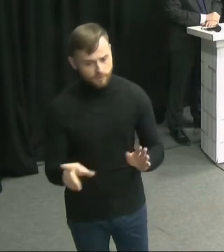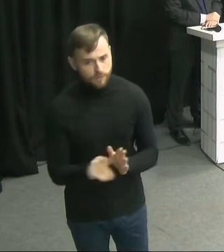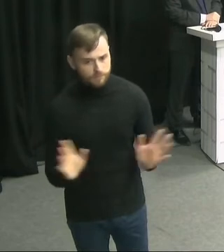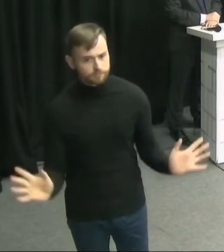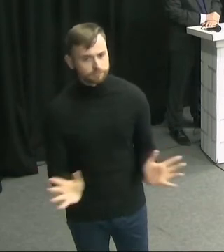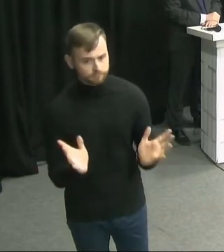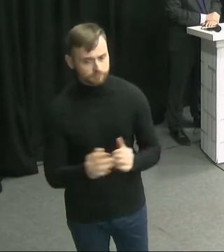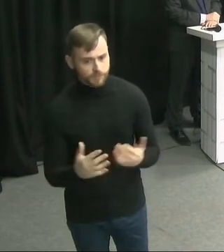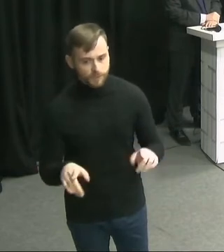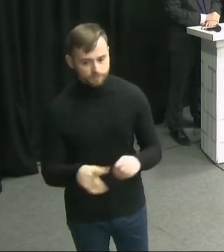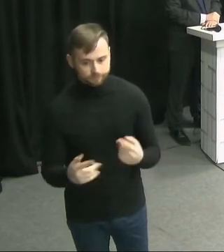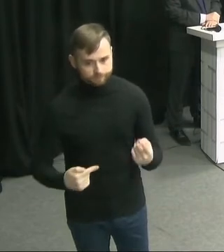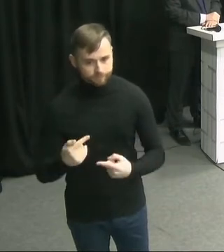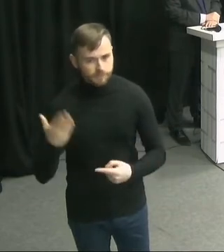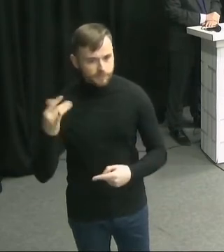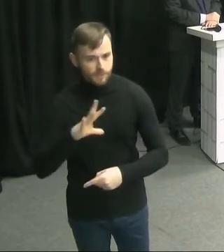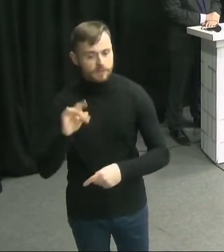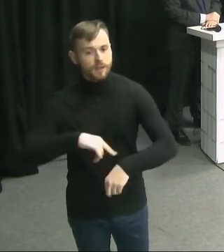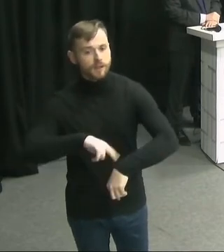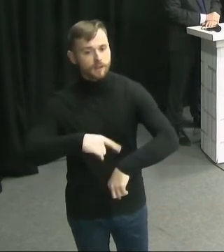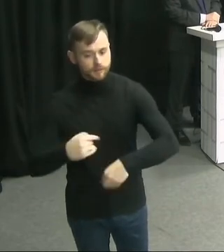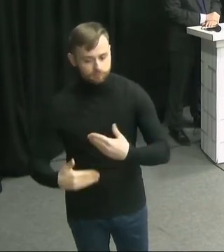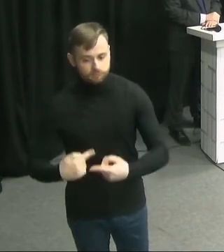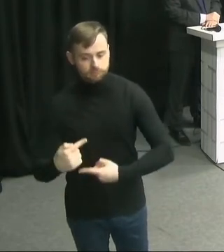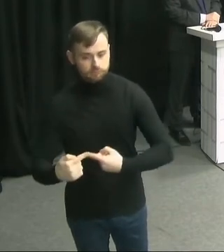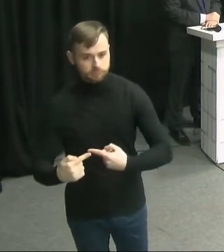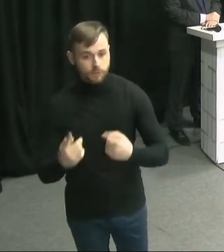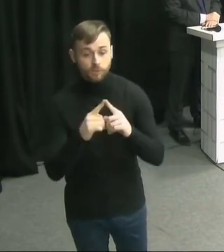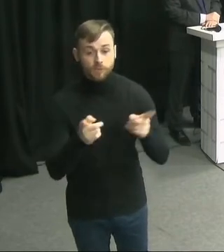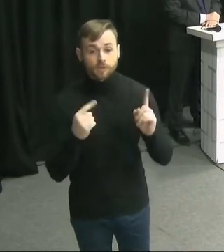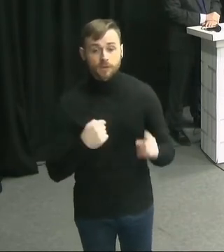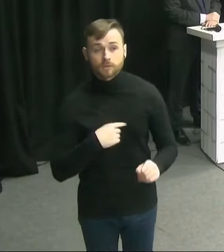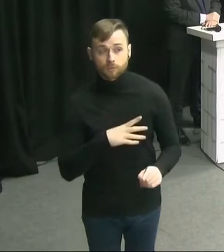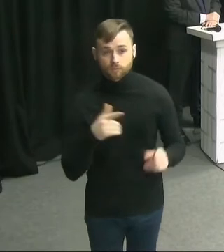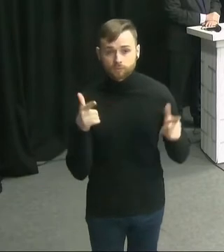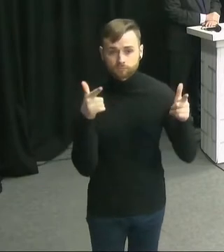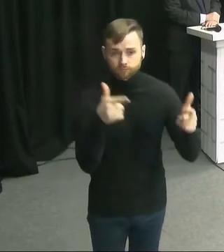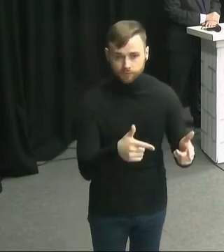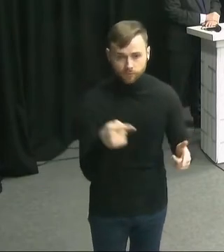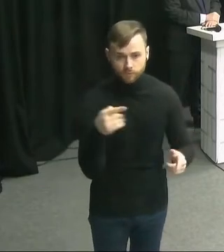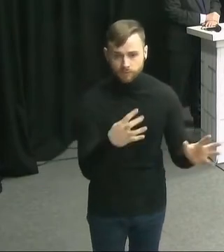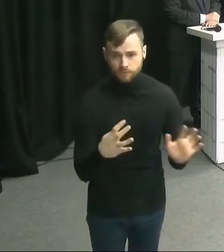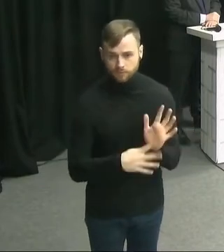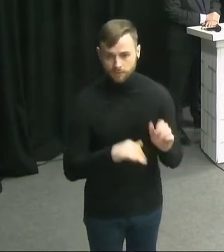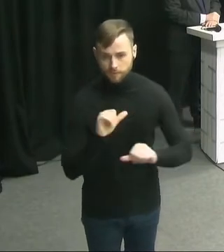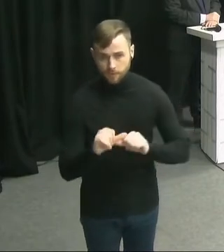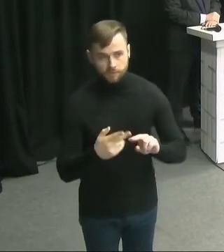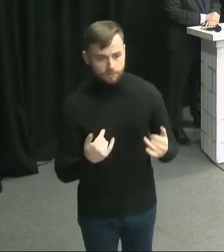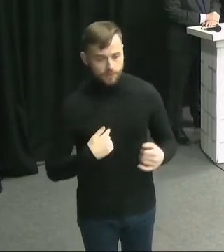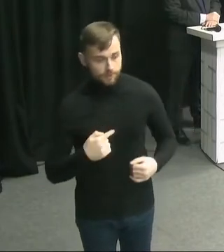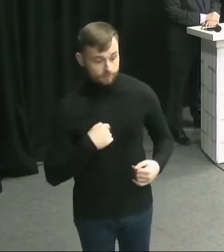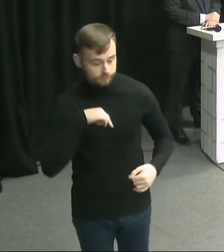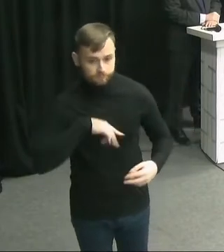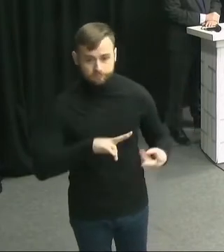the previous regime, the communication regime, and of course the environment has changed, but there is still